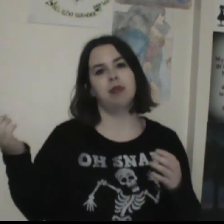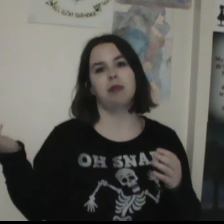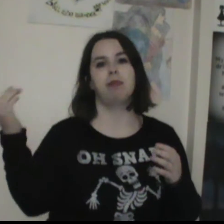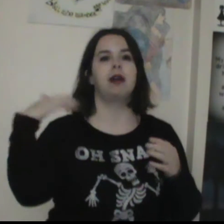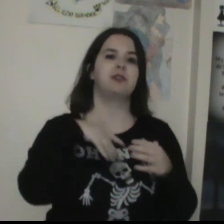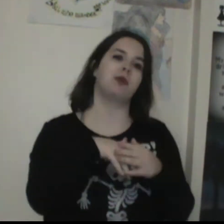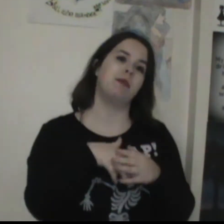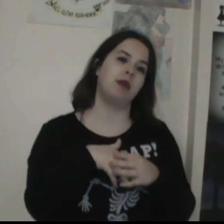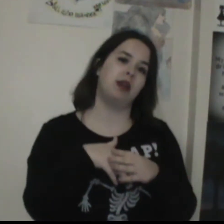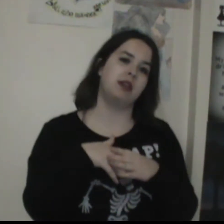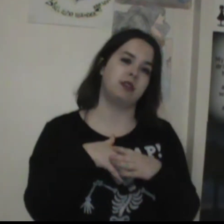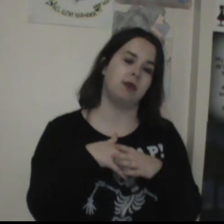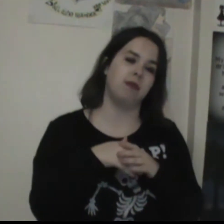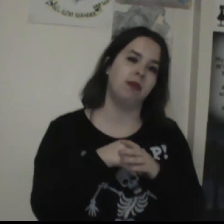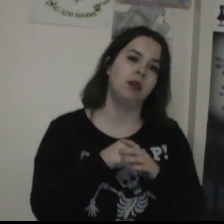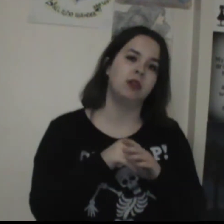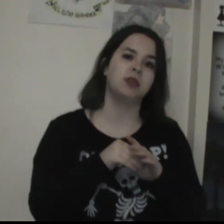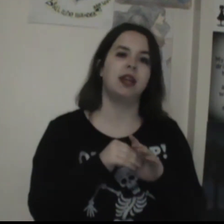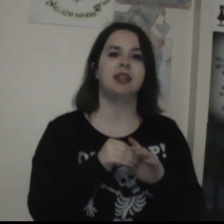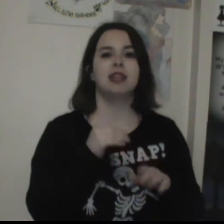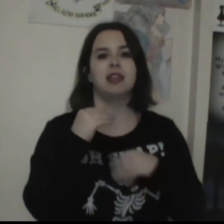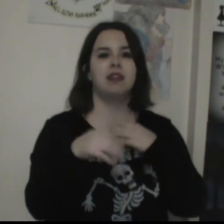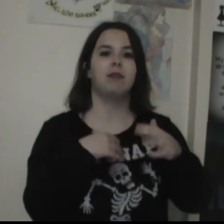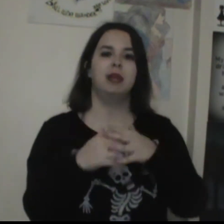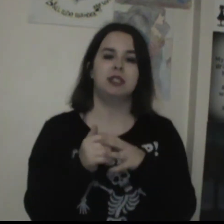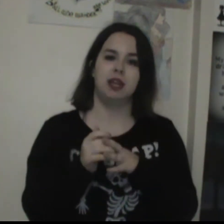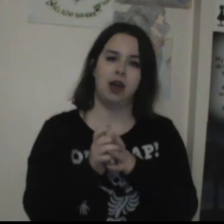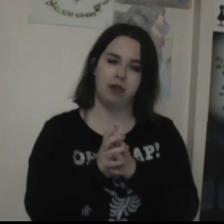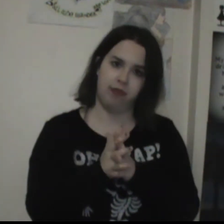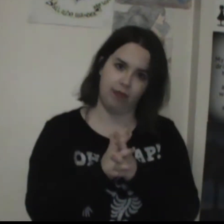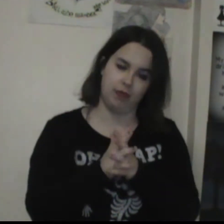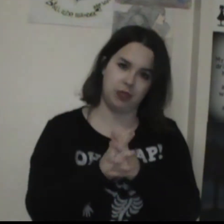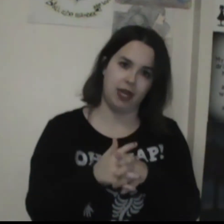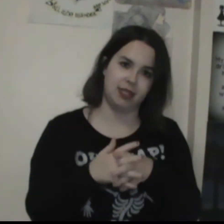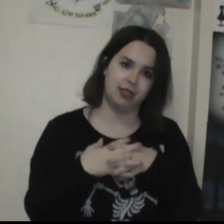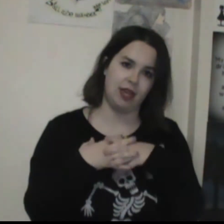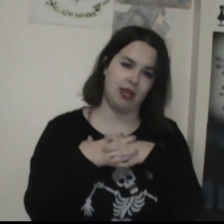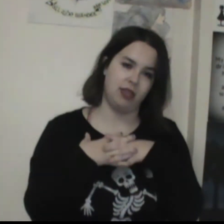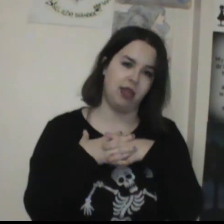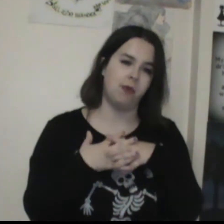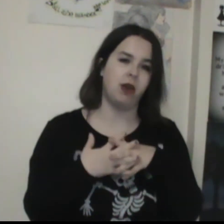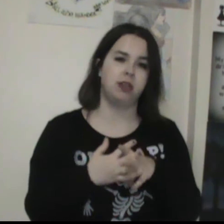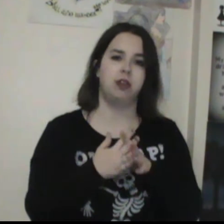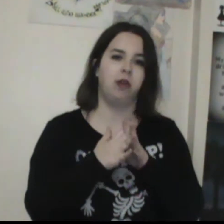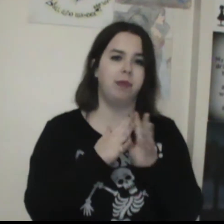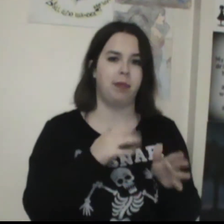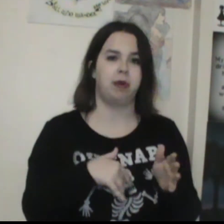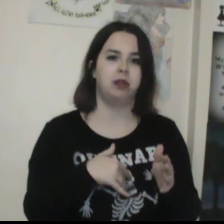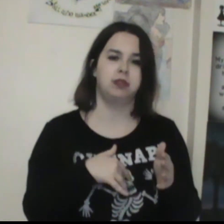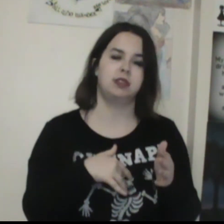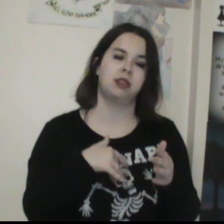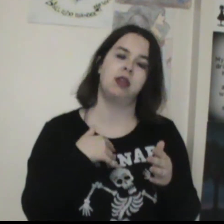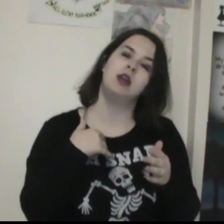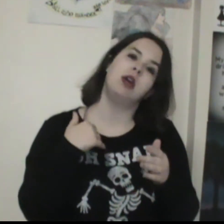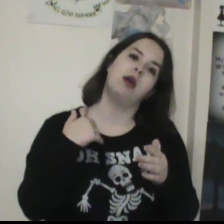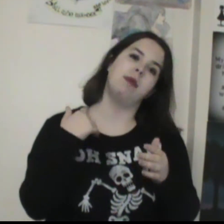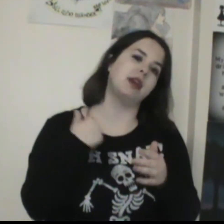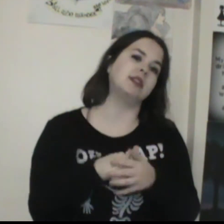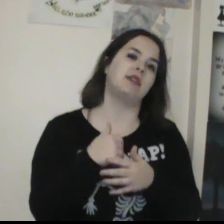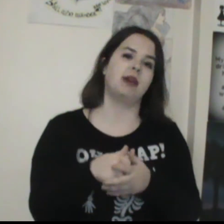like brought Dreamer in to sort of try and get the information out of Jace that they wanted to know about Pulse, because of the fact